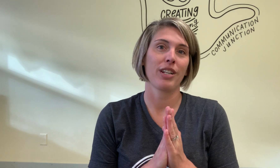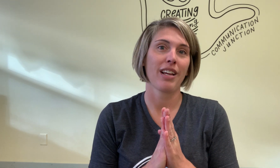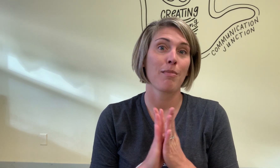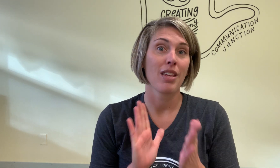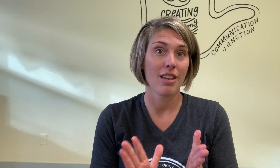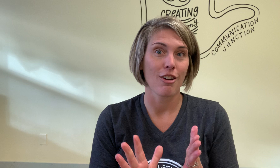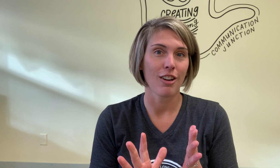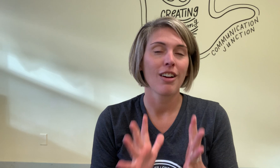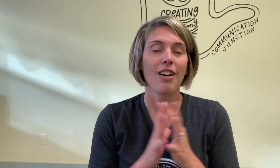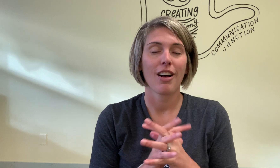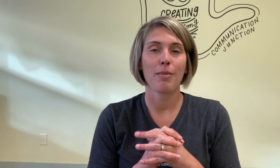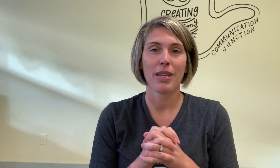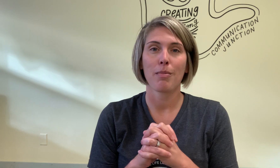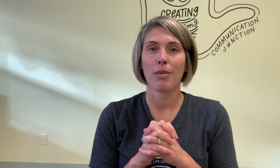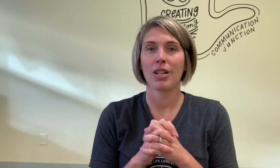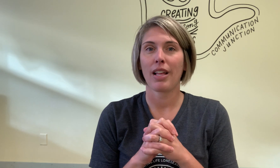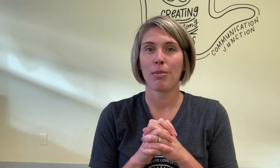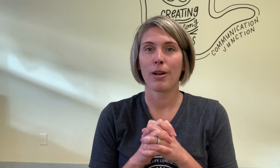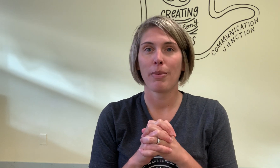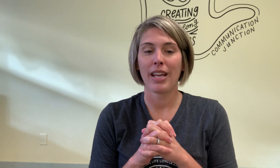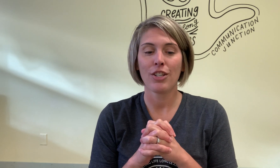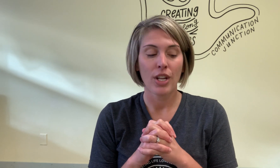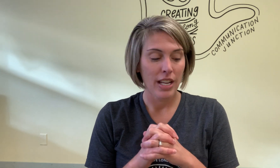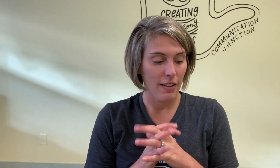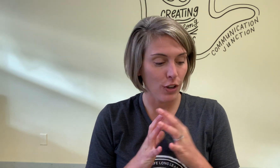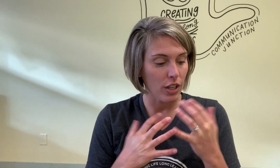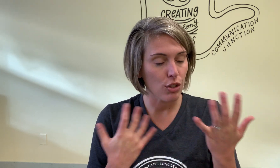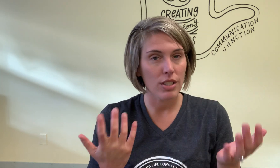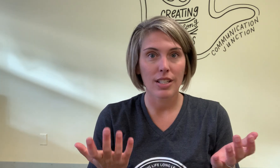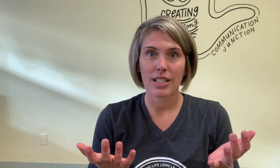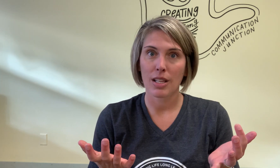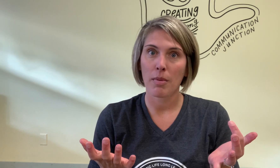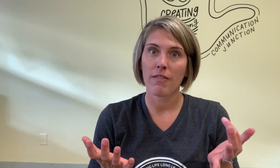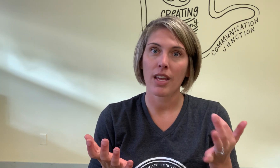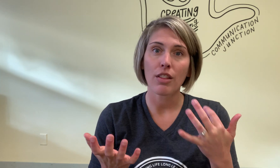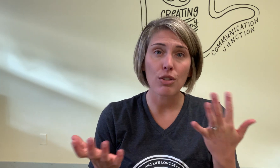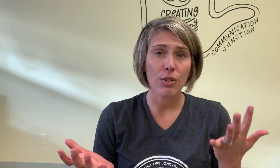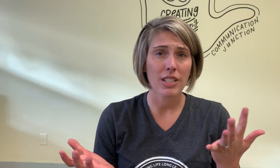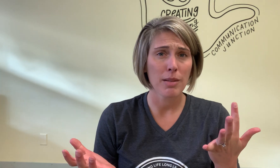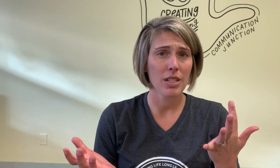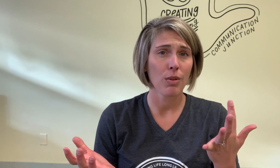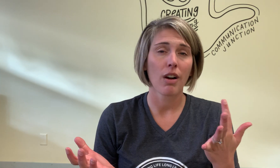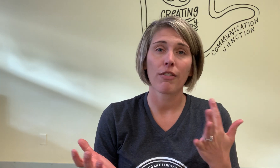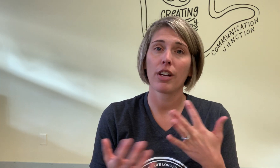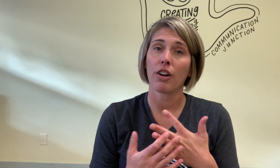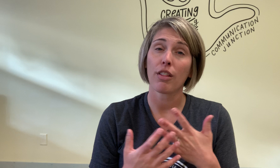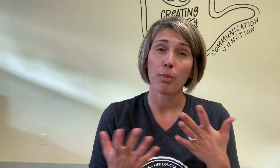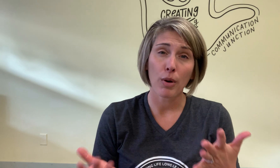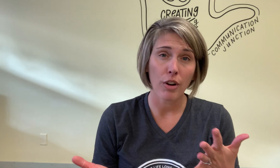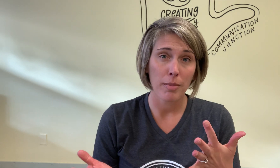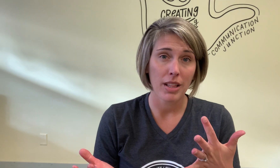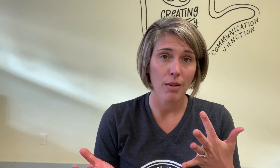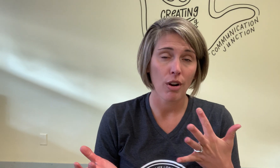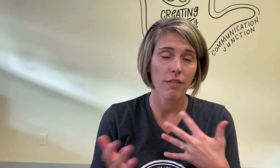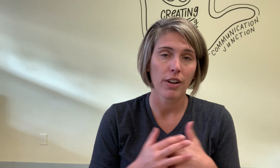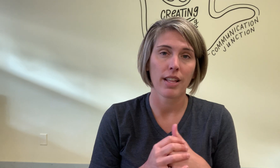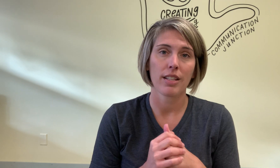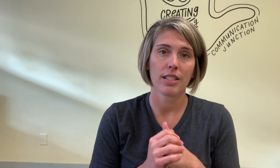time here on the Pekin Public Library page. If you're interested in some of the other story times that we're offering or other programming that we're offering at this